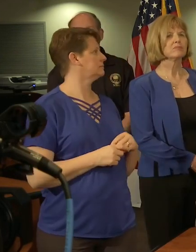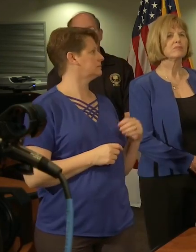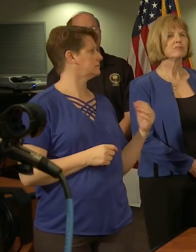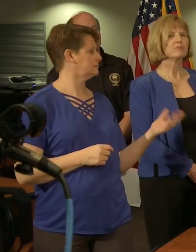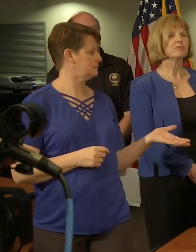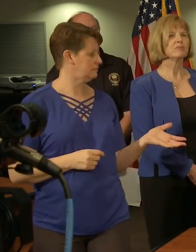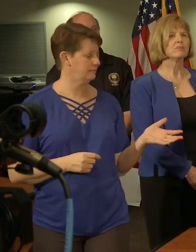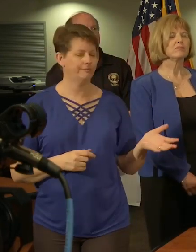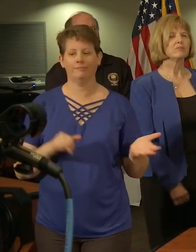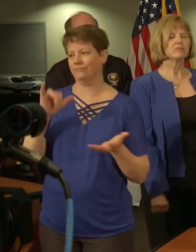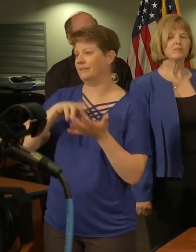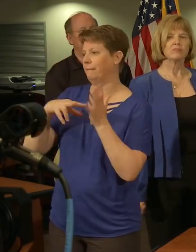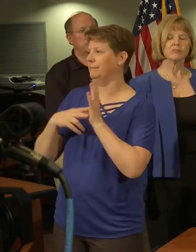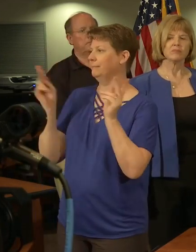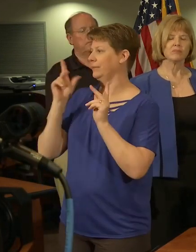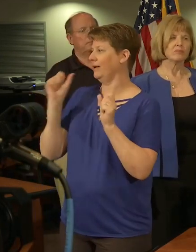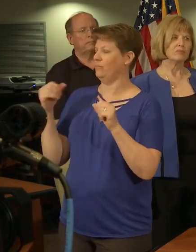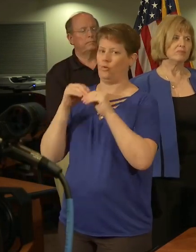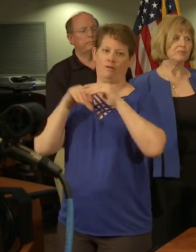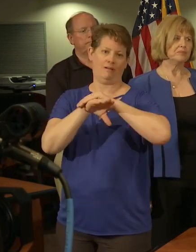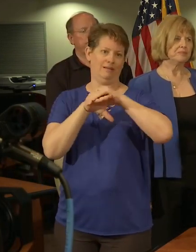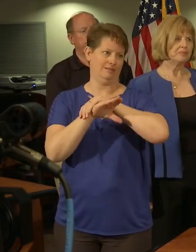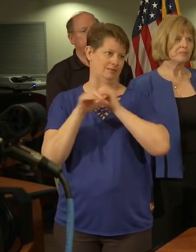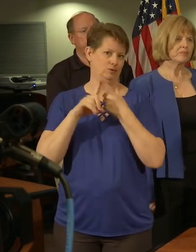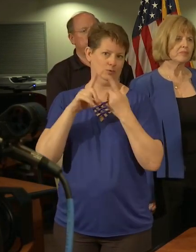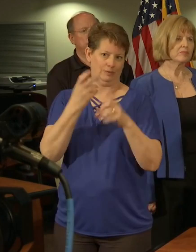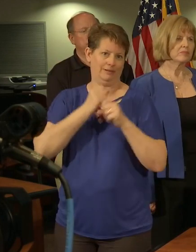Well, it gives providers more access to testing, so